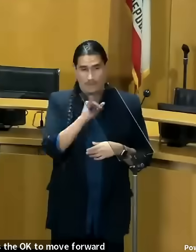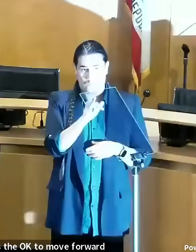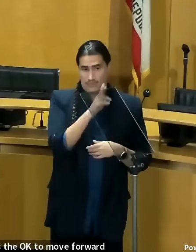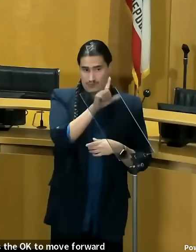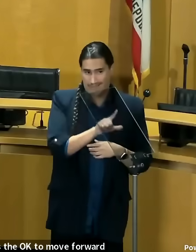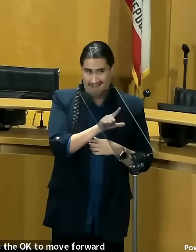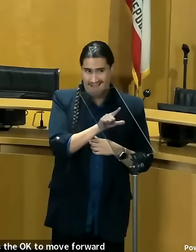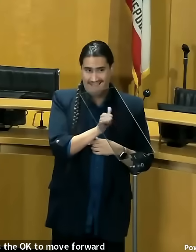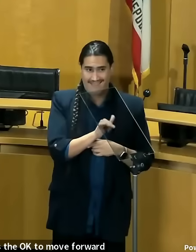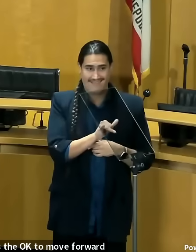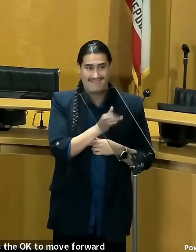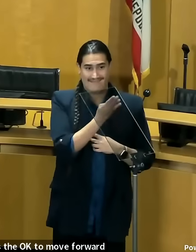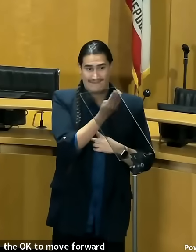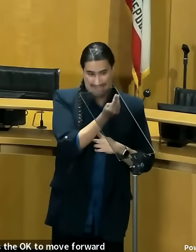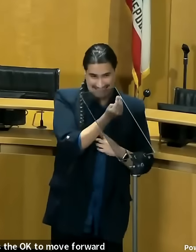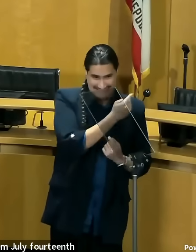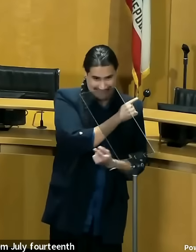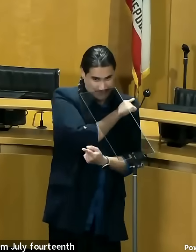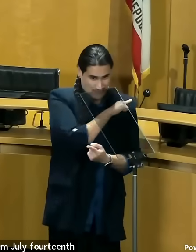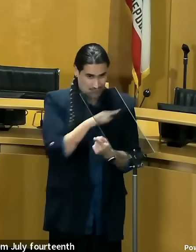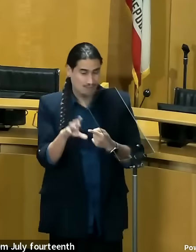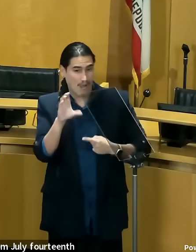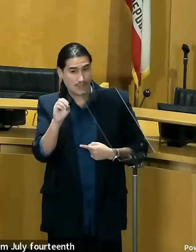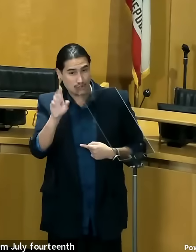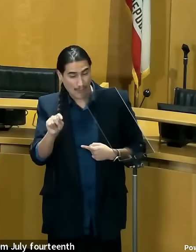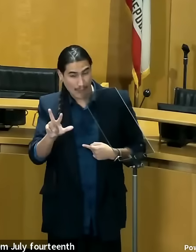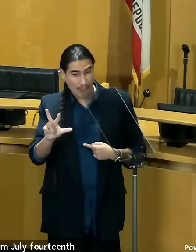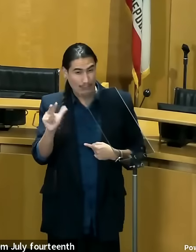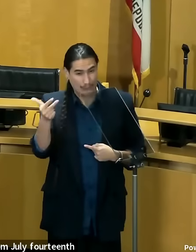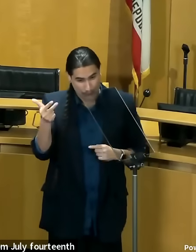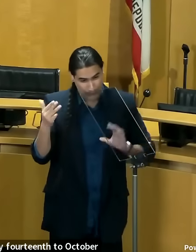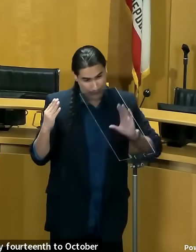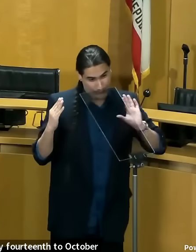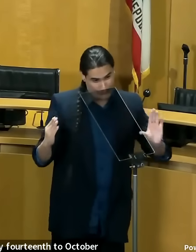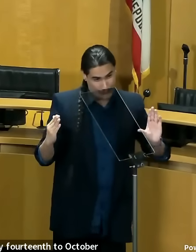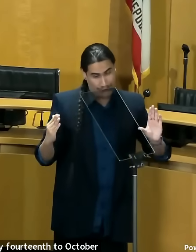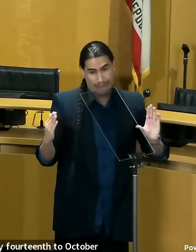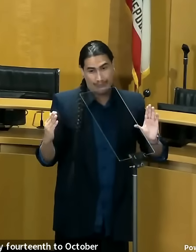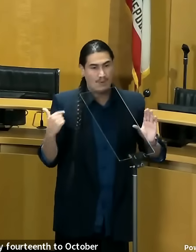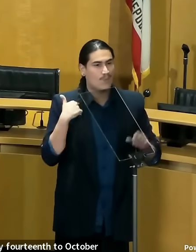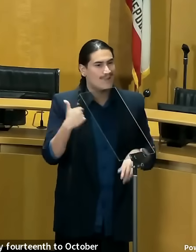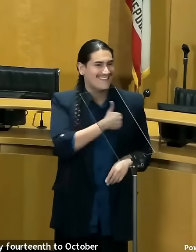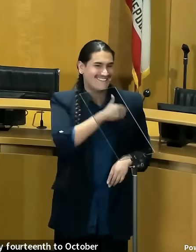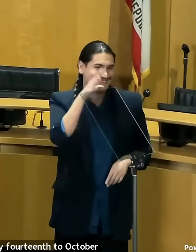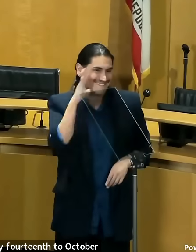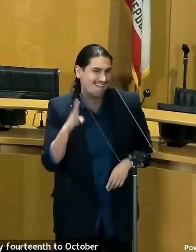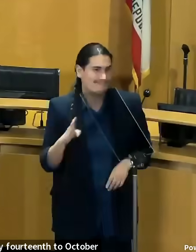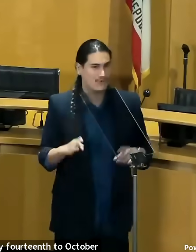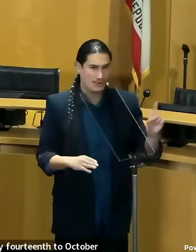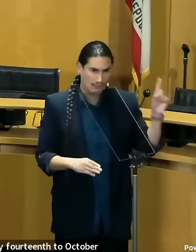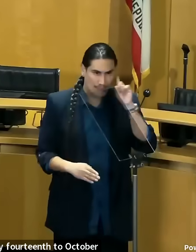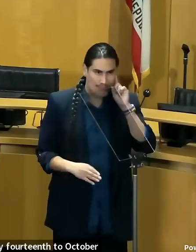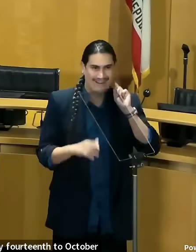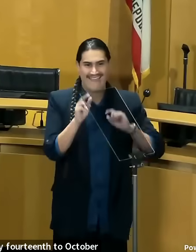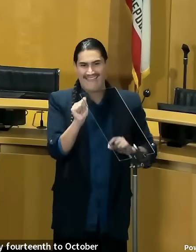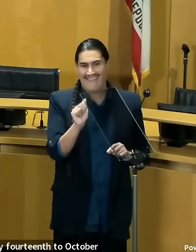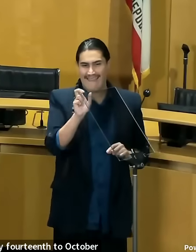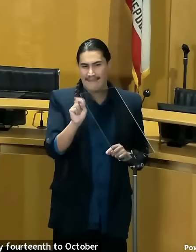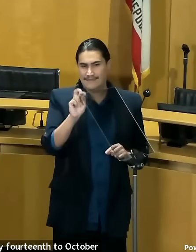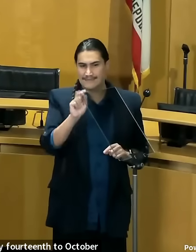July 14th to October 3rd, we never heard from the